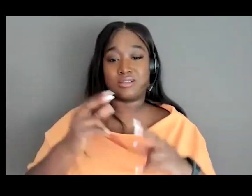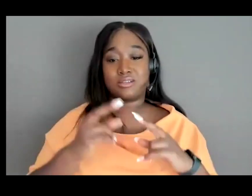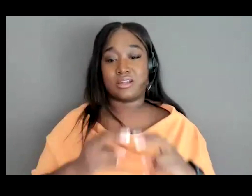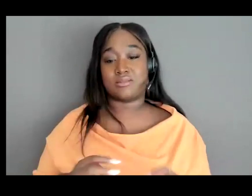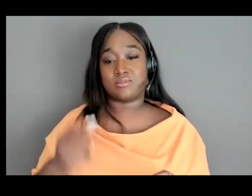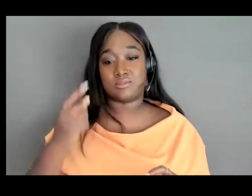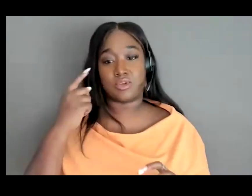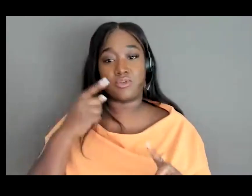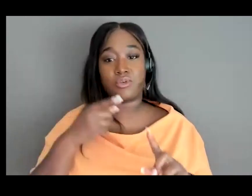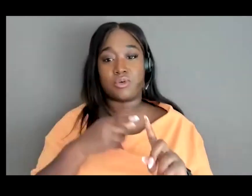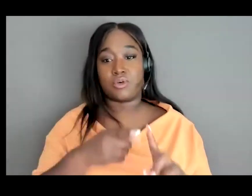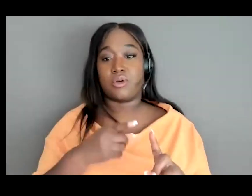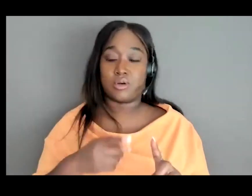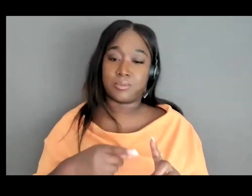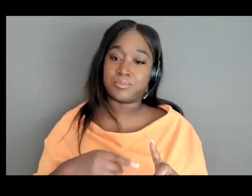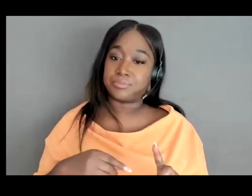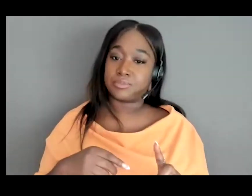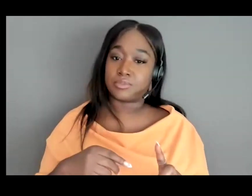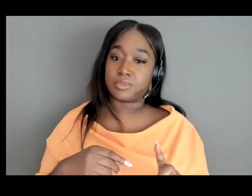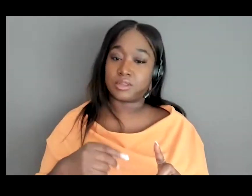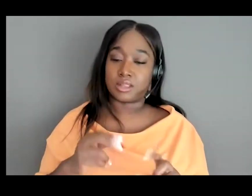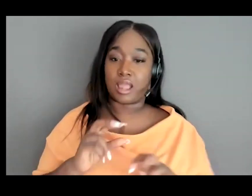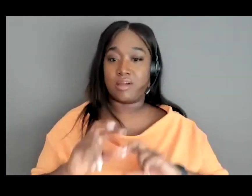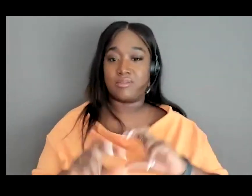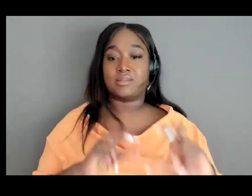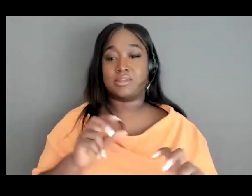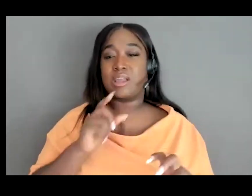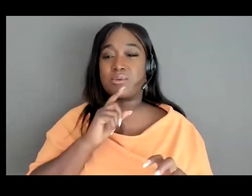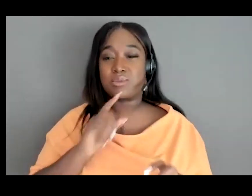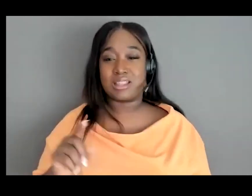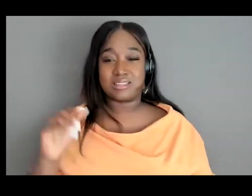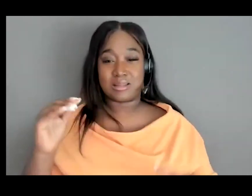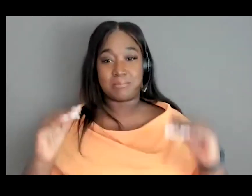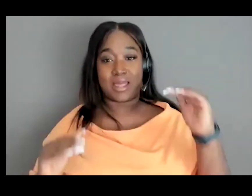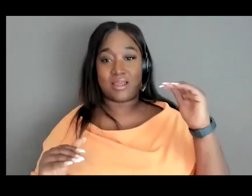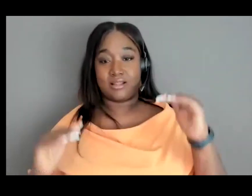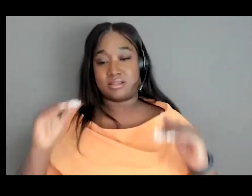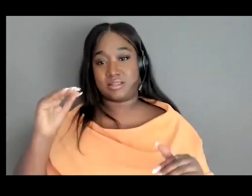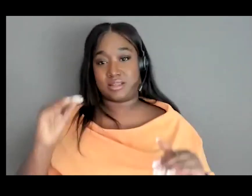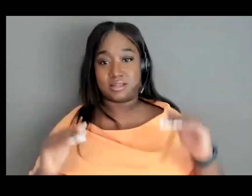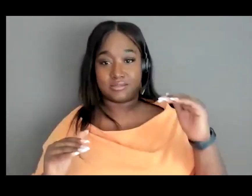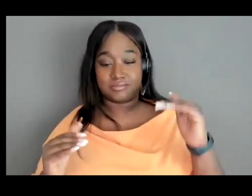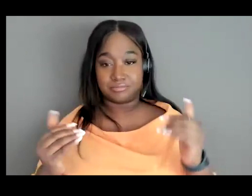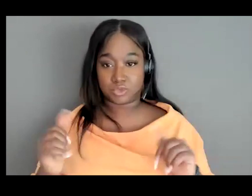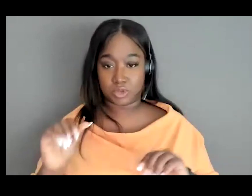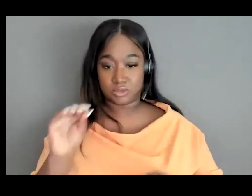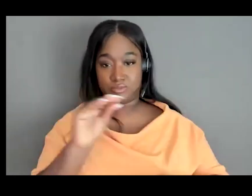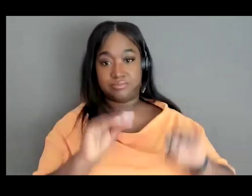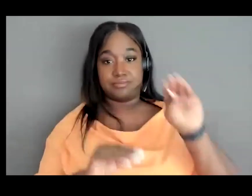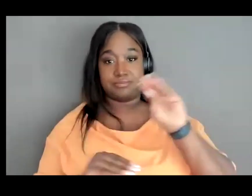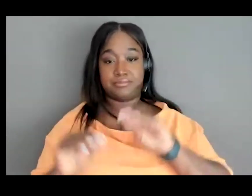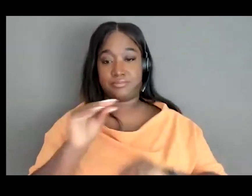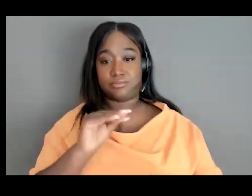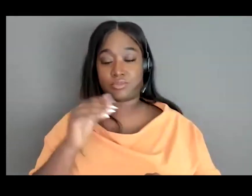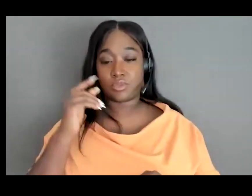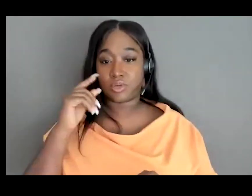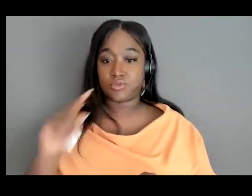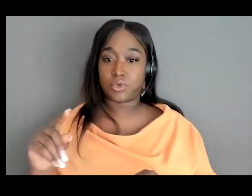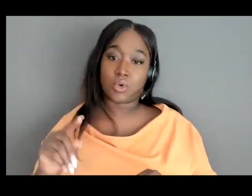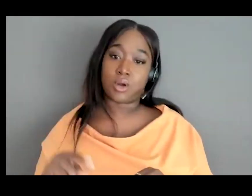tax sources. It's a real balancing act. And it gets even harder when it's time to reassess property